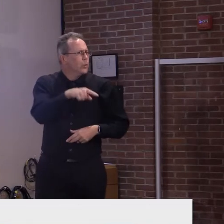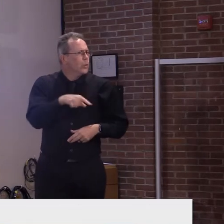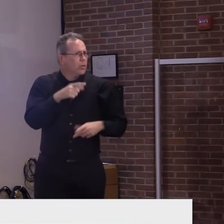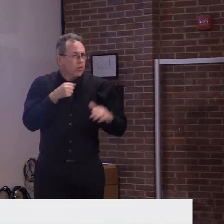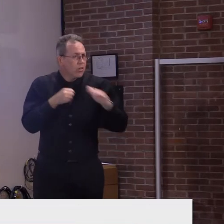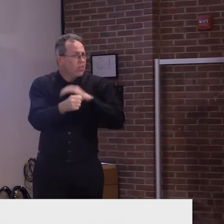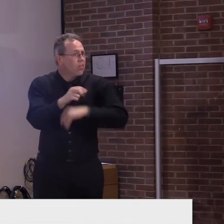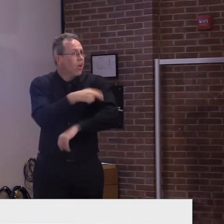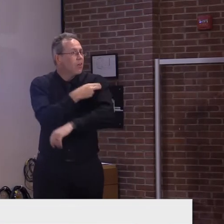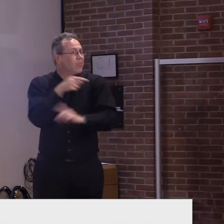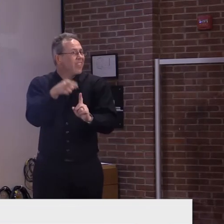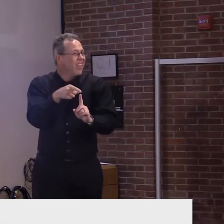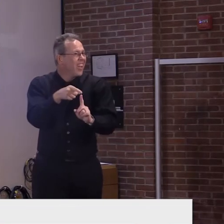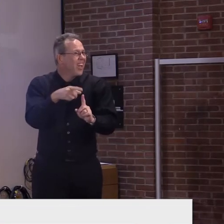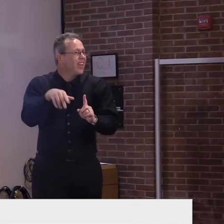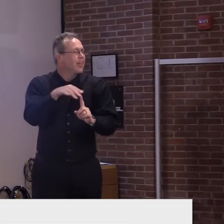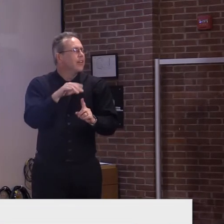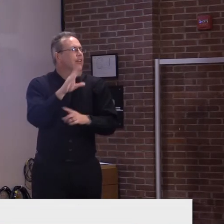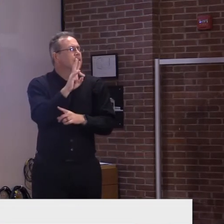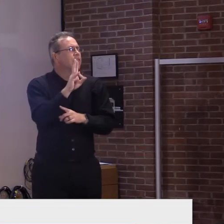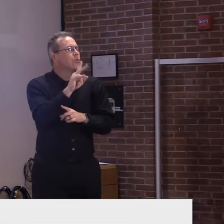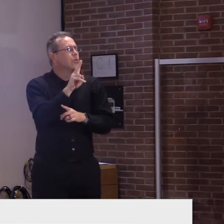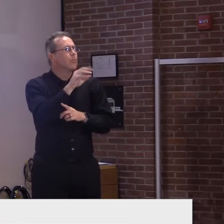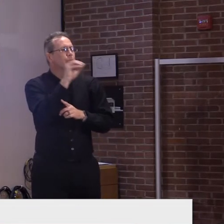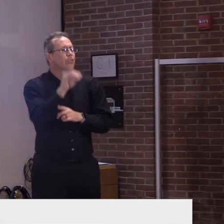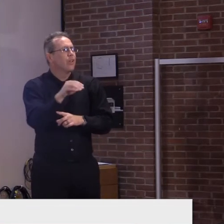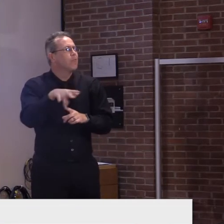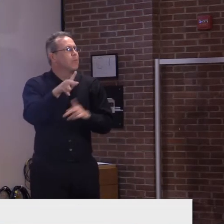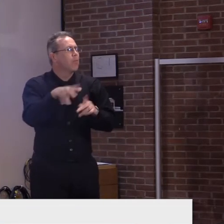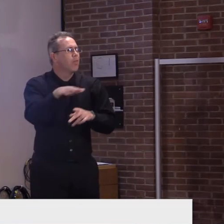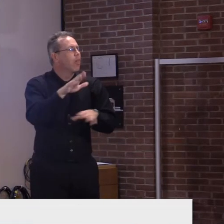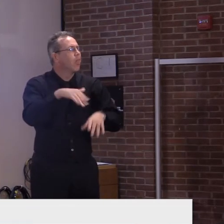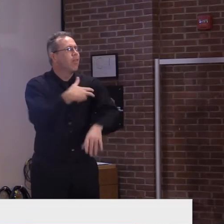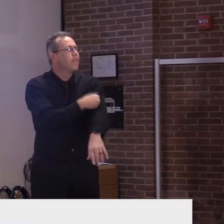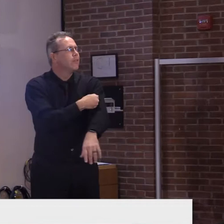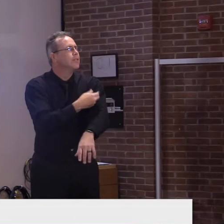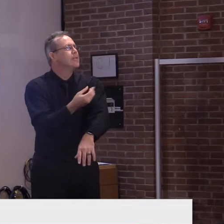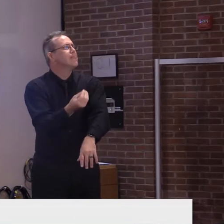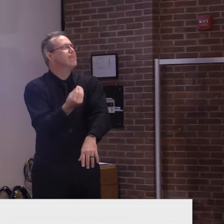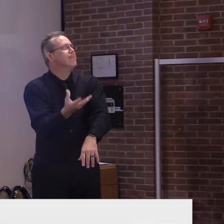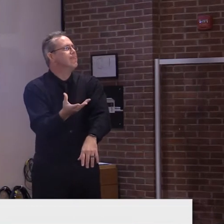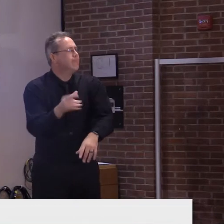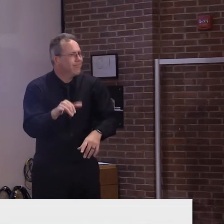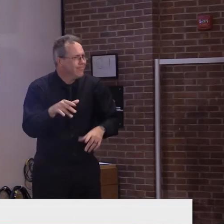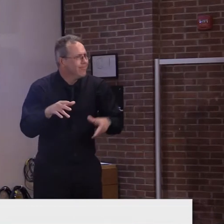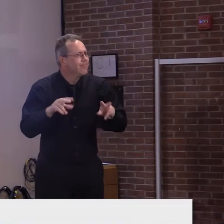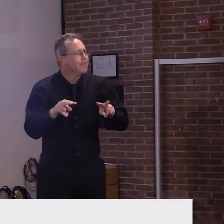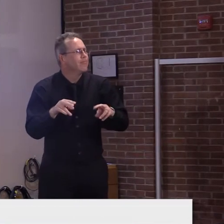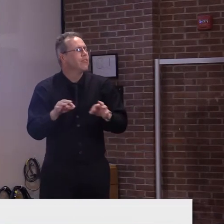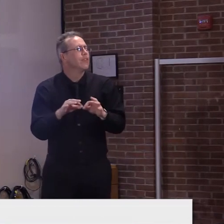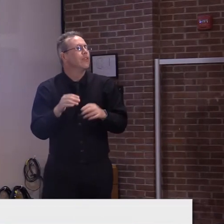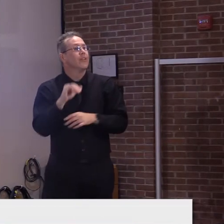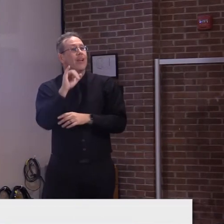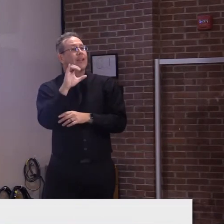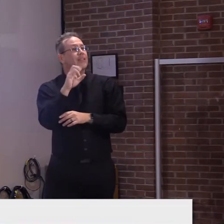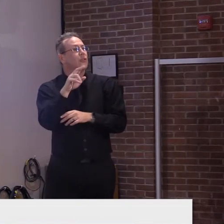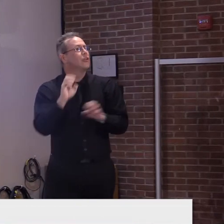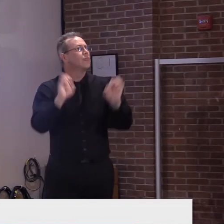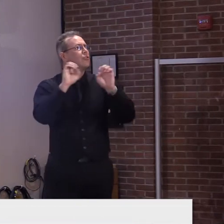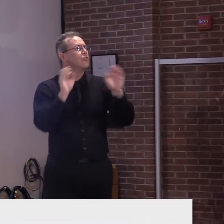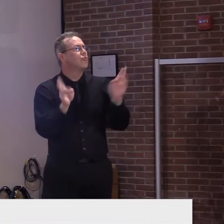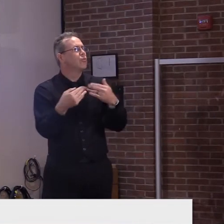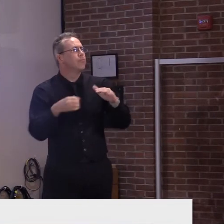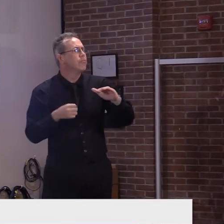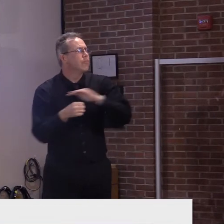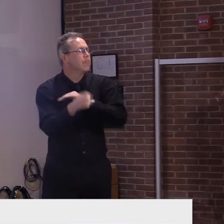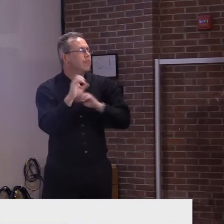vaccinated. Similarly, the trend is looking favorable on the ICU usage. That trend has clearly come down over the